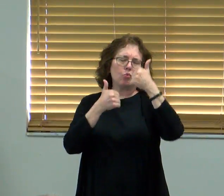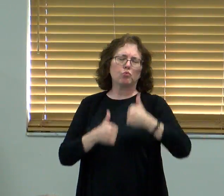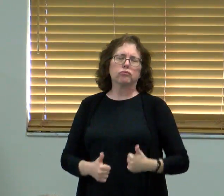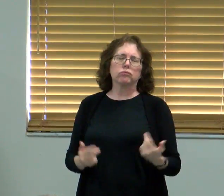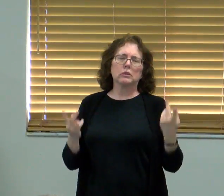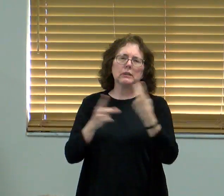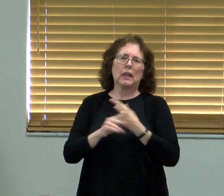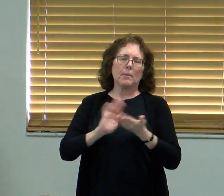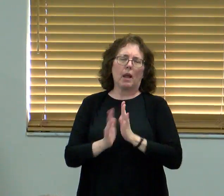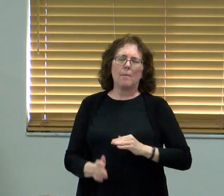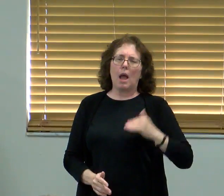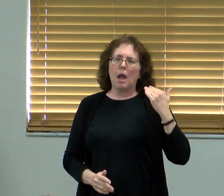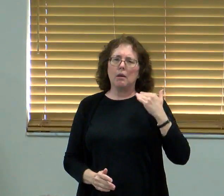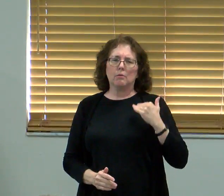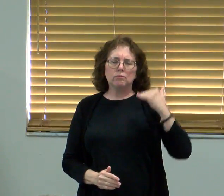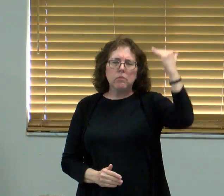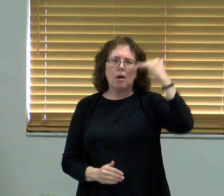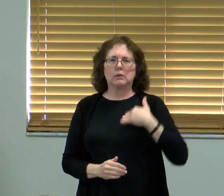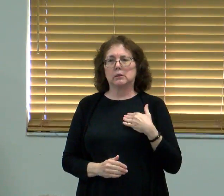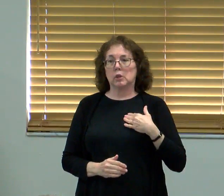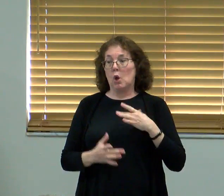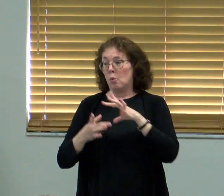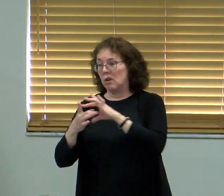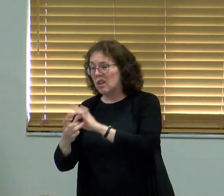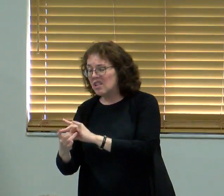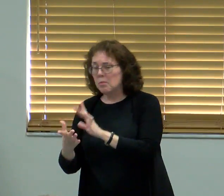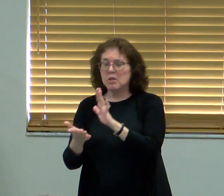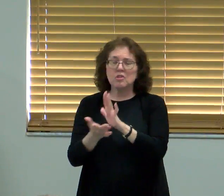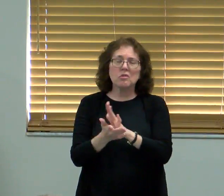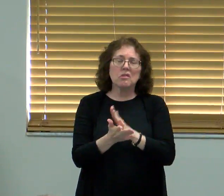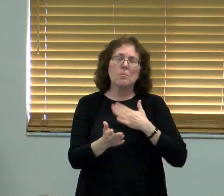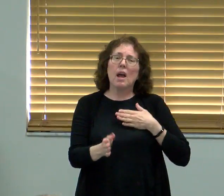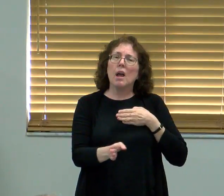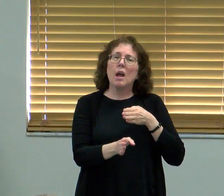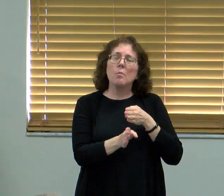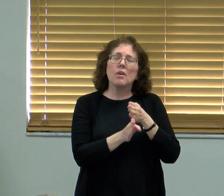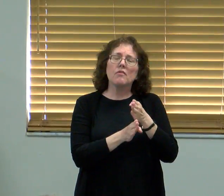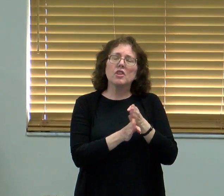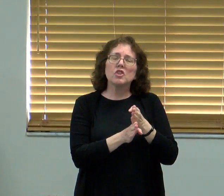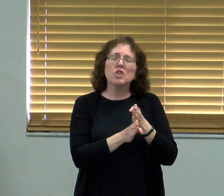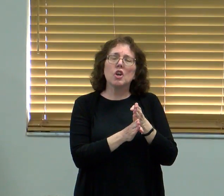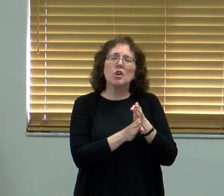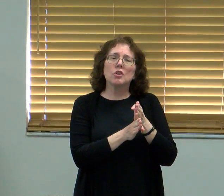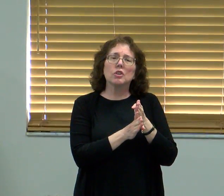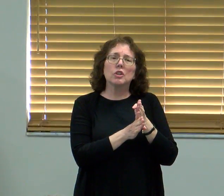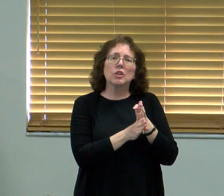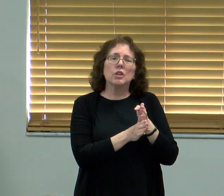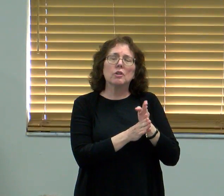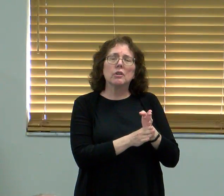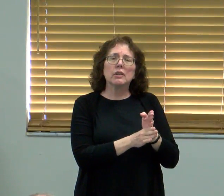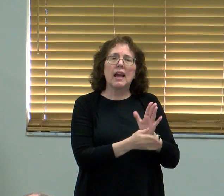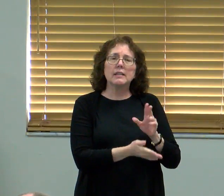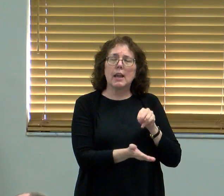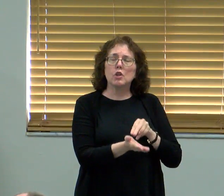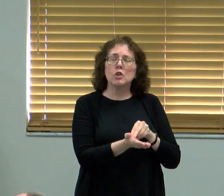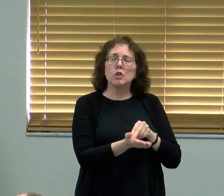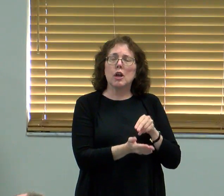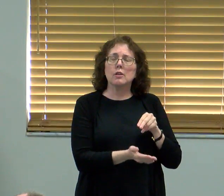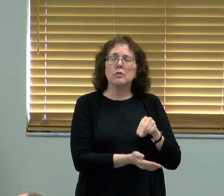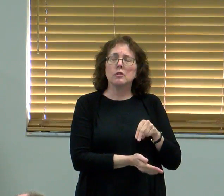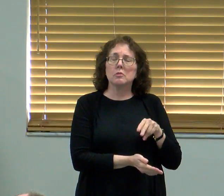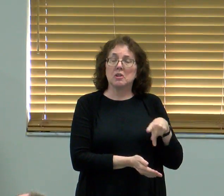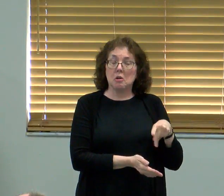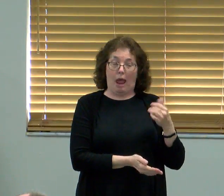loss affected everything in my life, from relationships to schooling and even my professional career as a nurse practitioner. Now that I